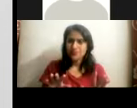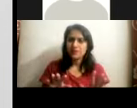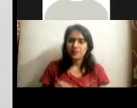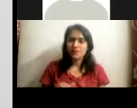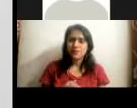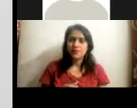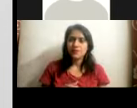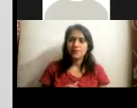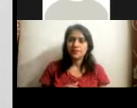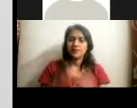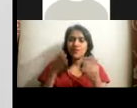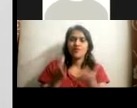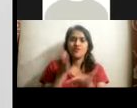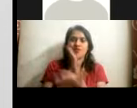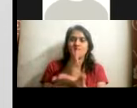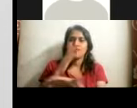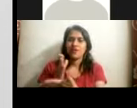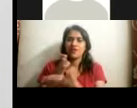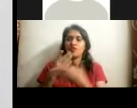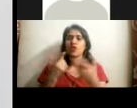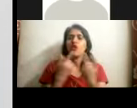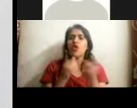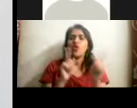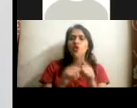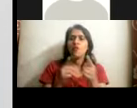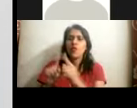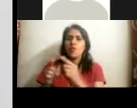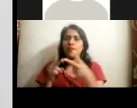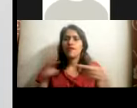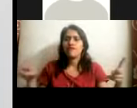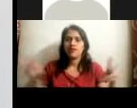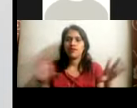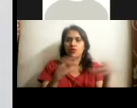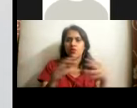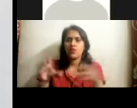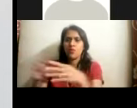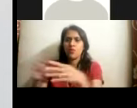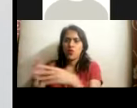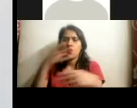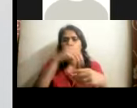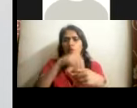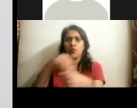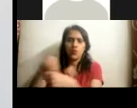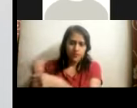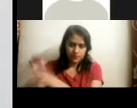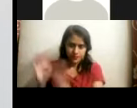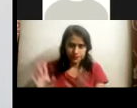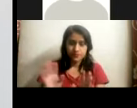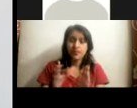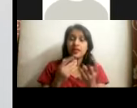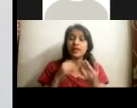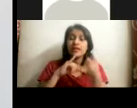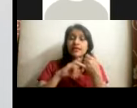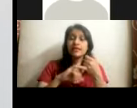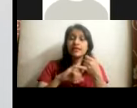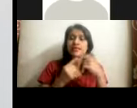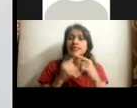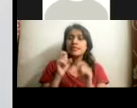Akshay will divide you into breakout rooms where you can see the different types of studies that I've